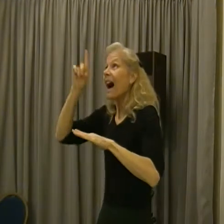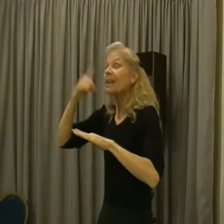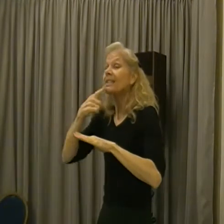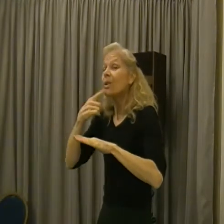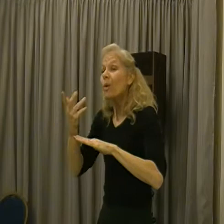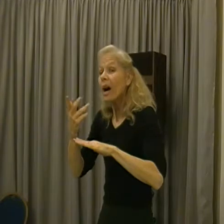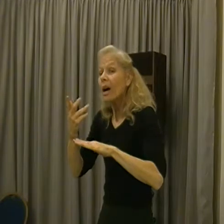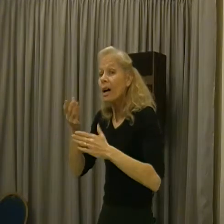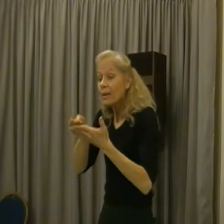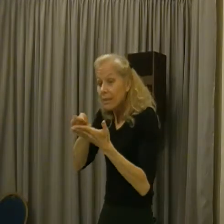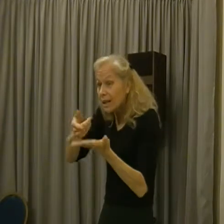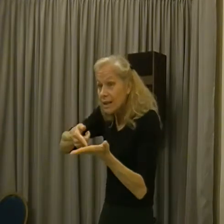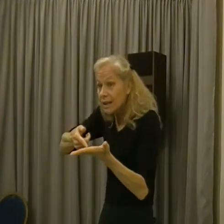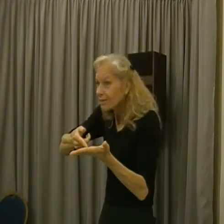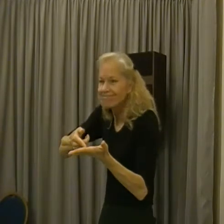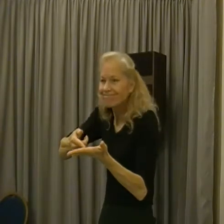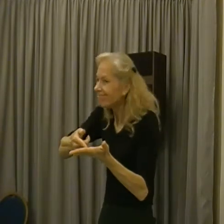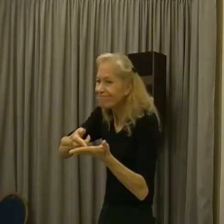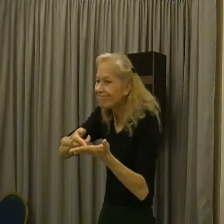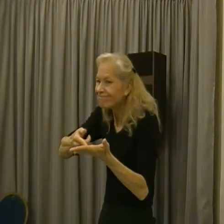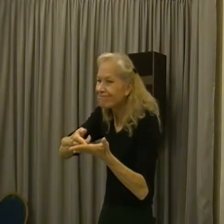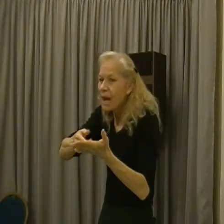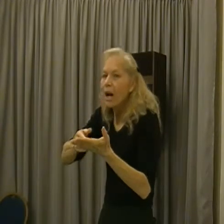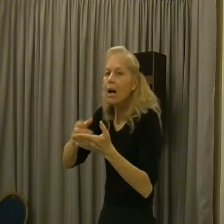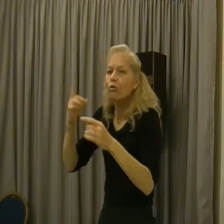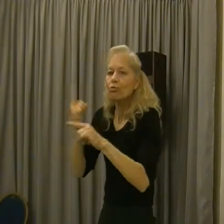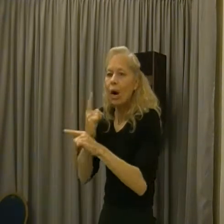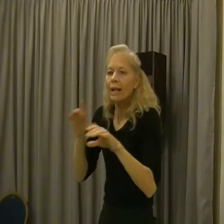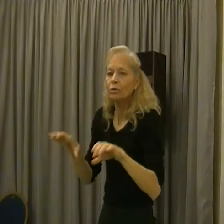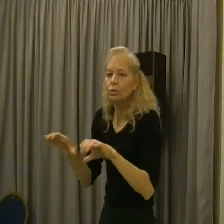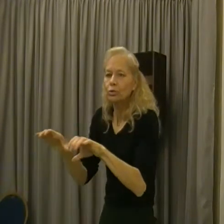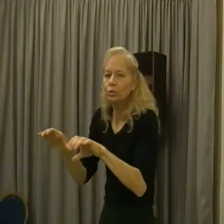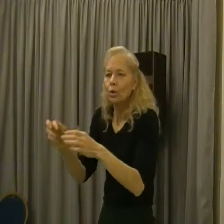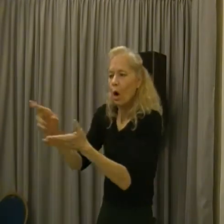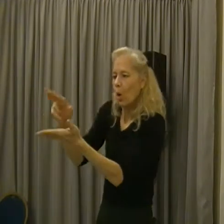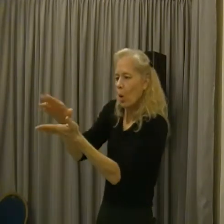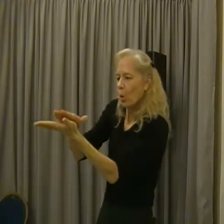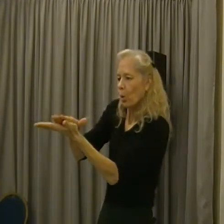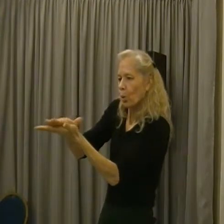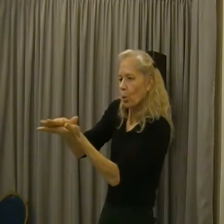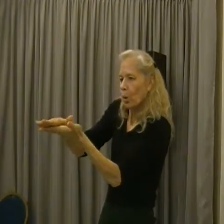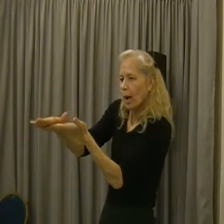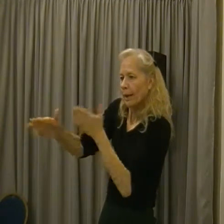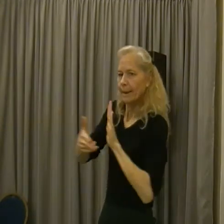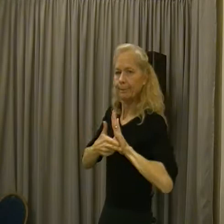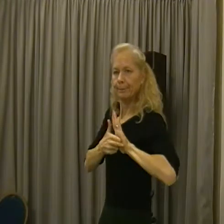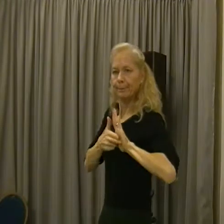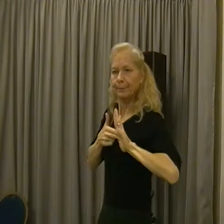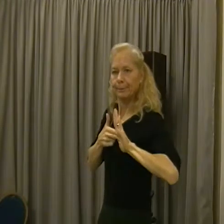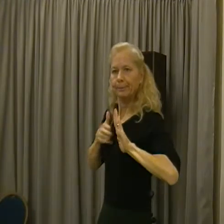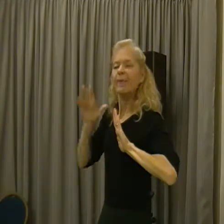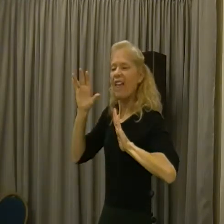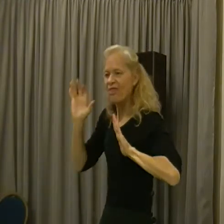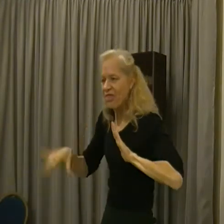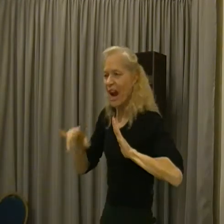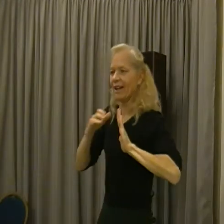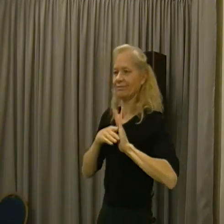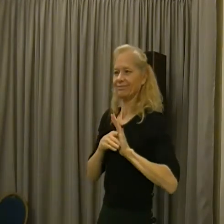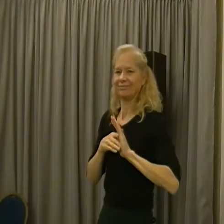And God's riches. By the way, the things that rich men trust in, they think they'll get that security